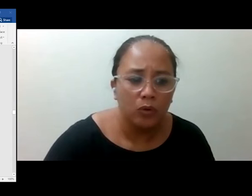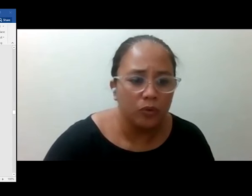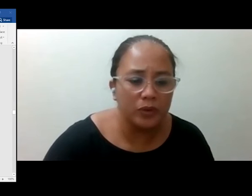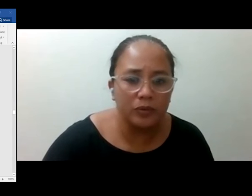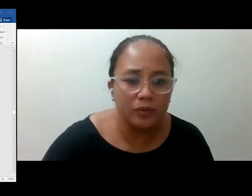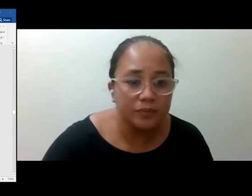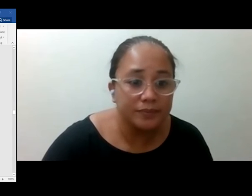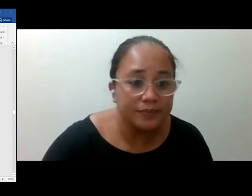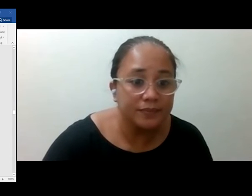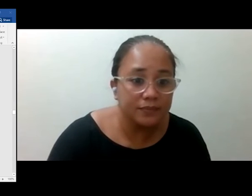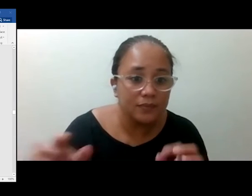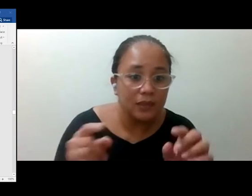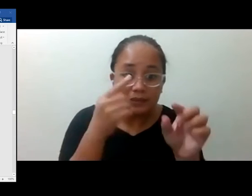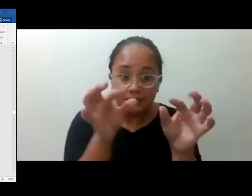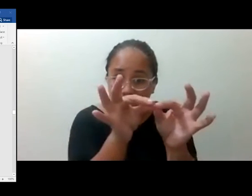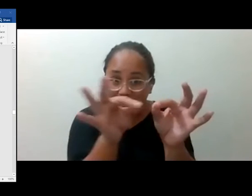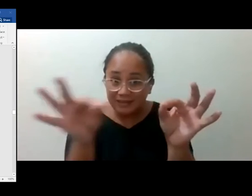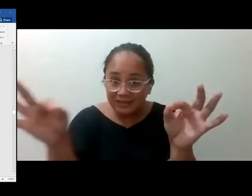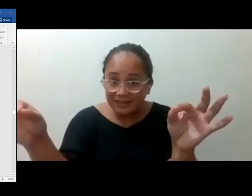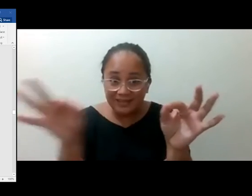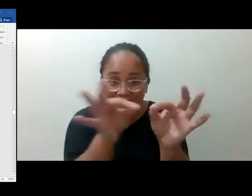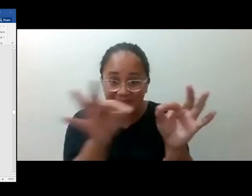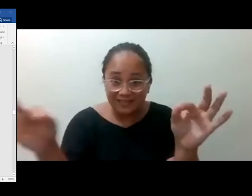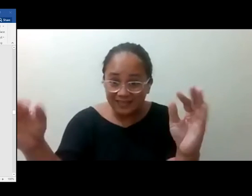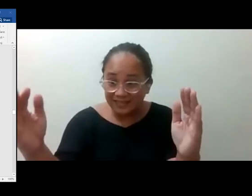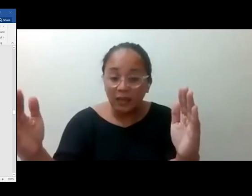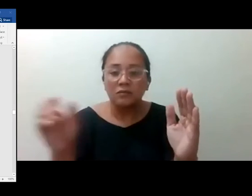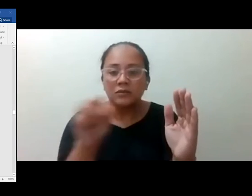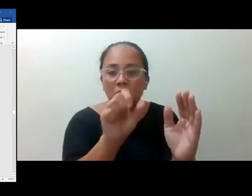That whole thing is the subject.